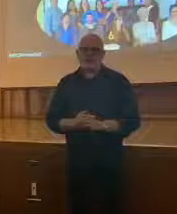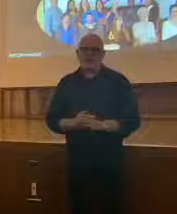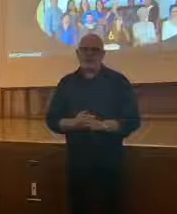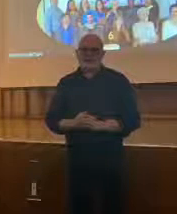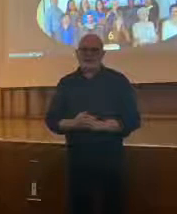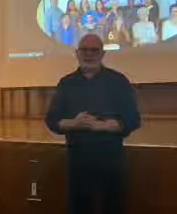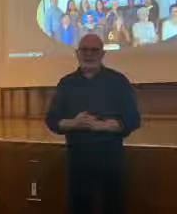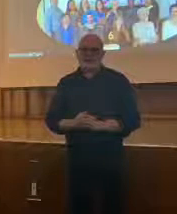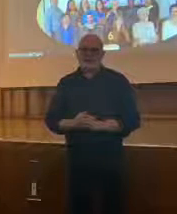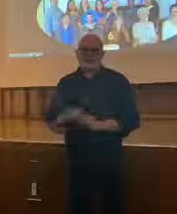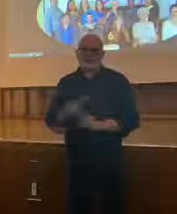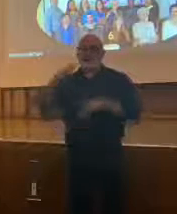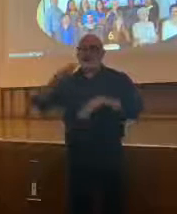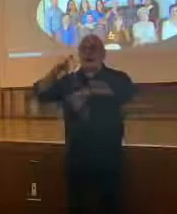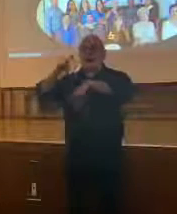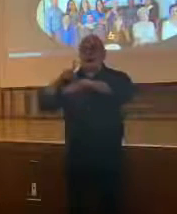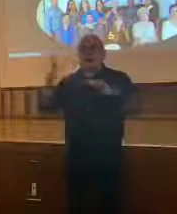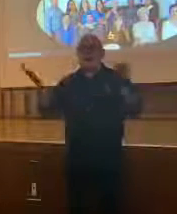the school for us. Thank you